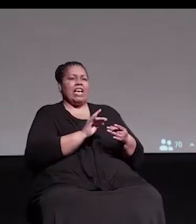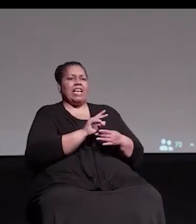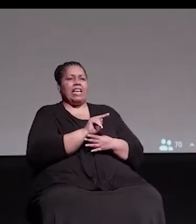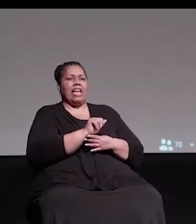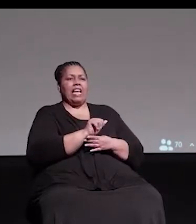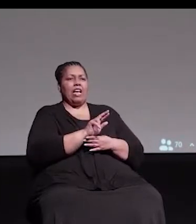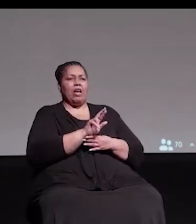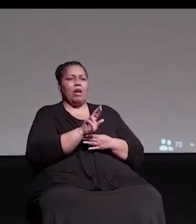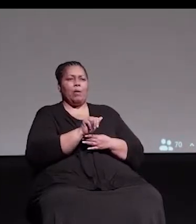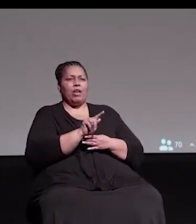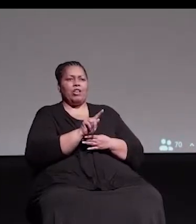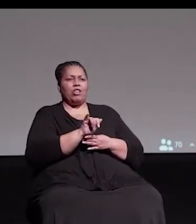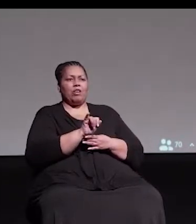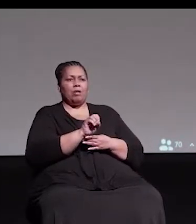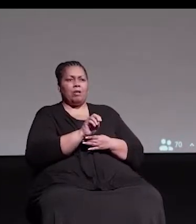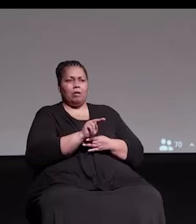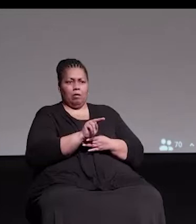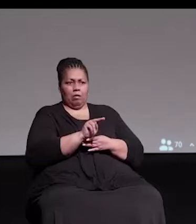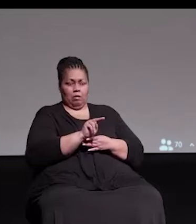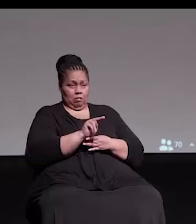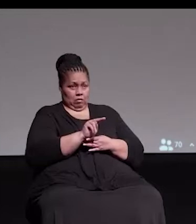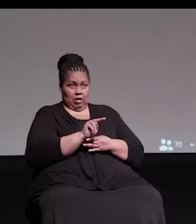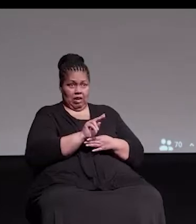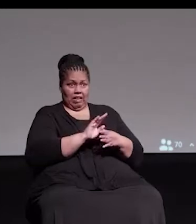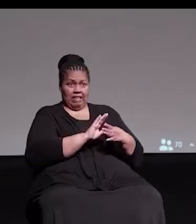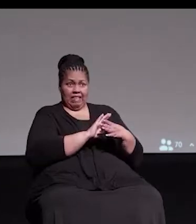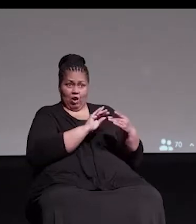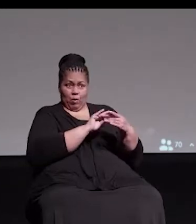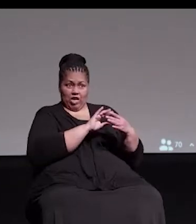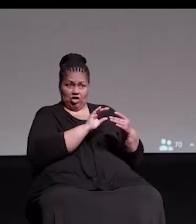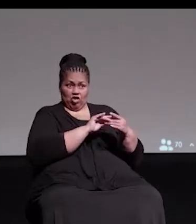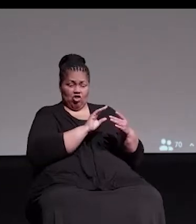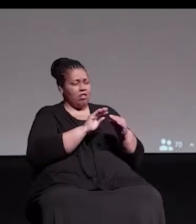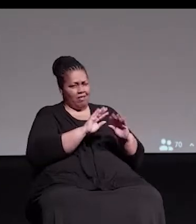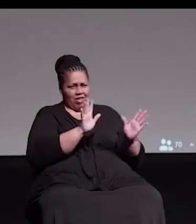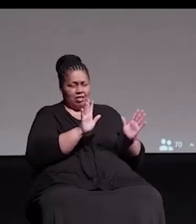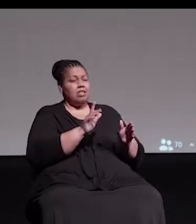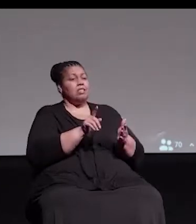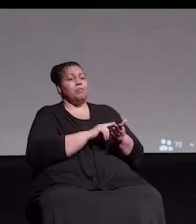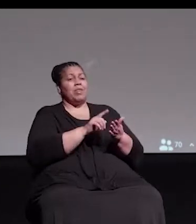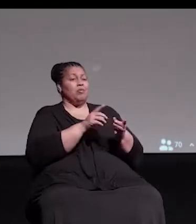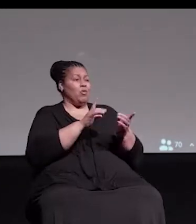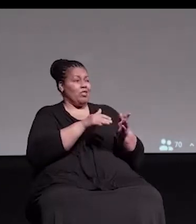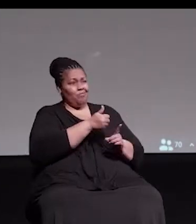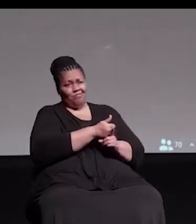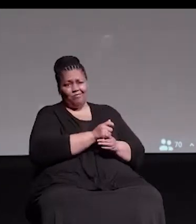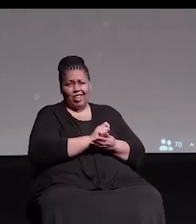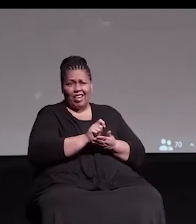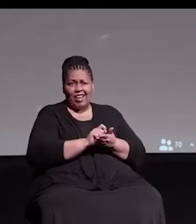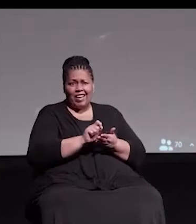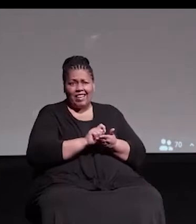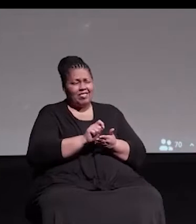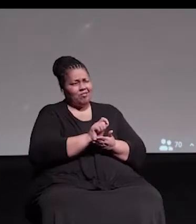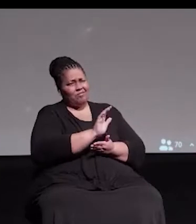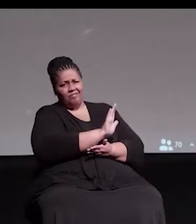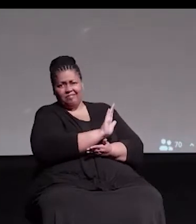VO written, that's an obvious thing. And sometimes the director writes that alone. Sometimes the